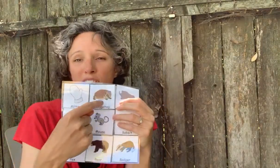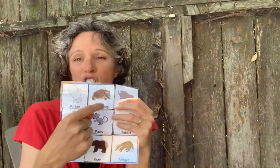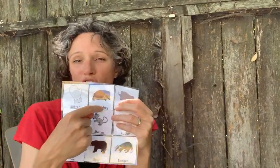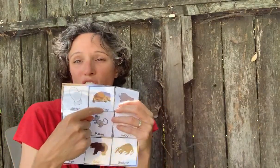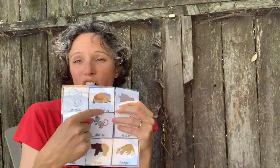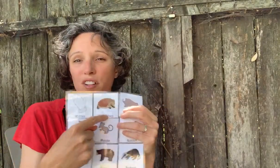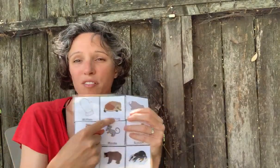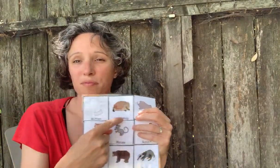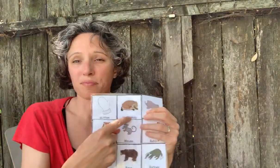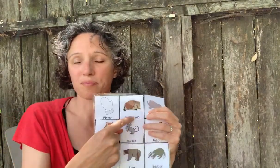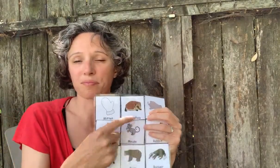Hedgehog.